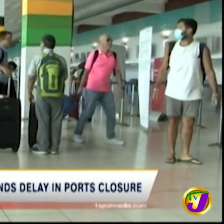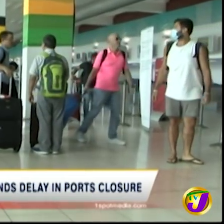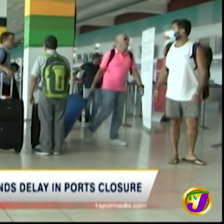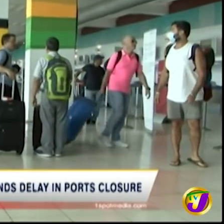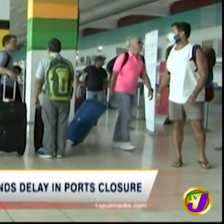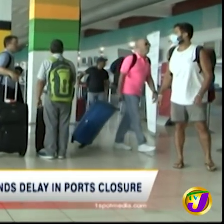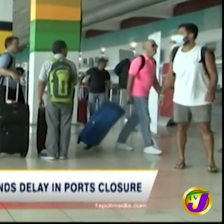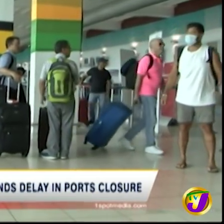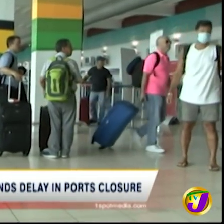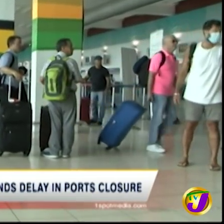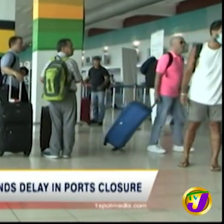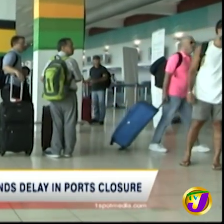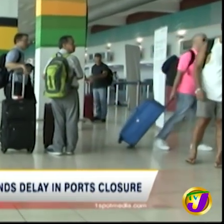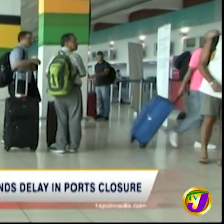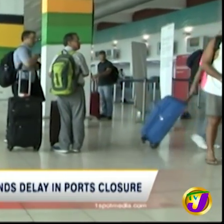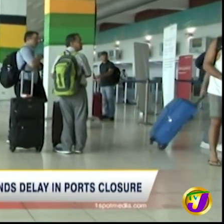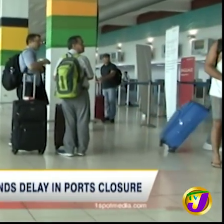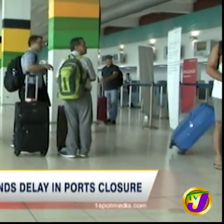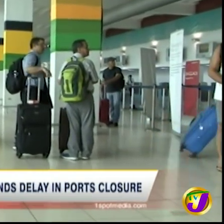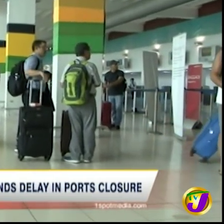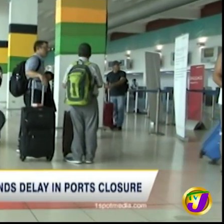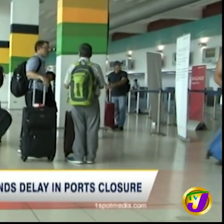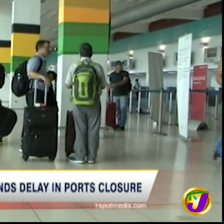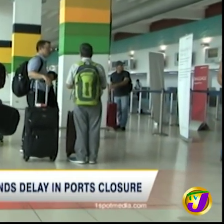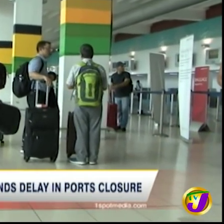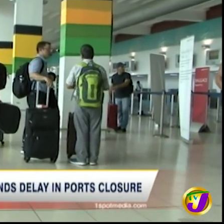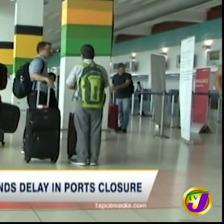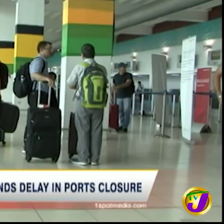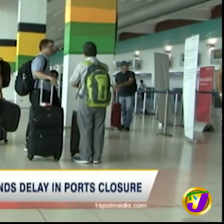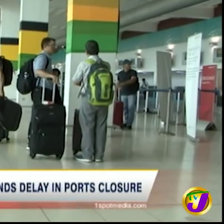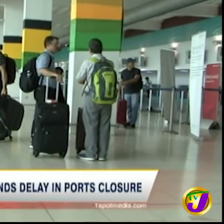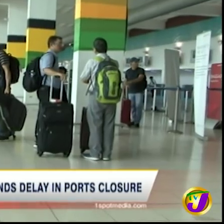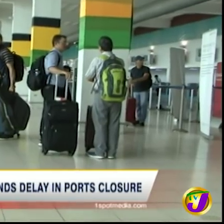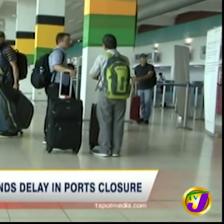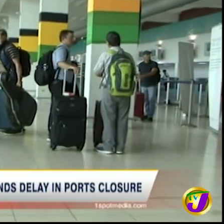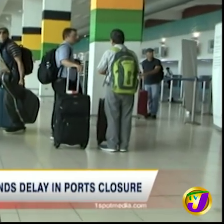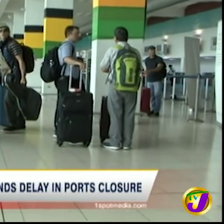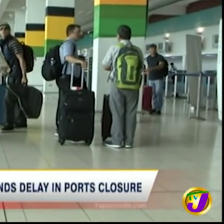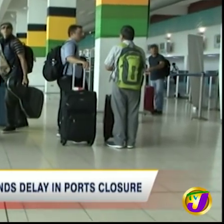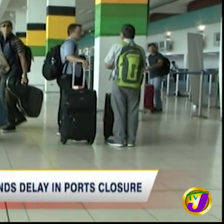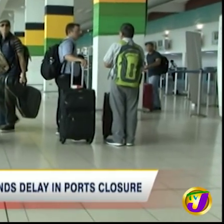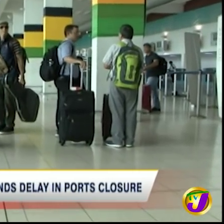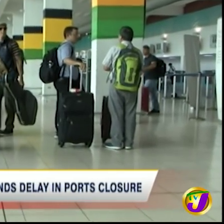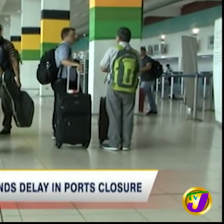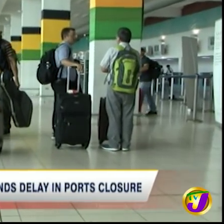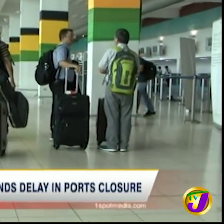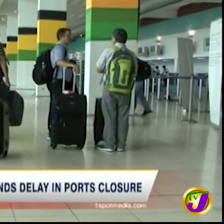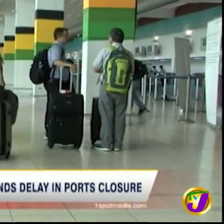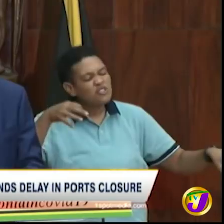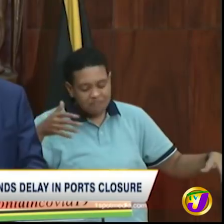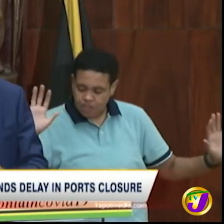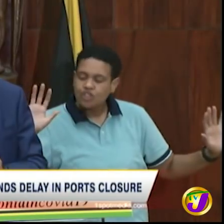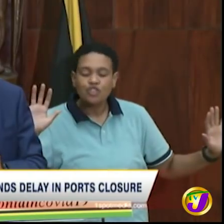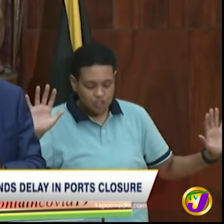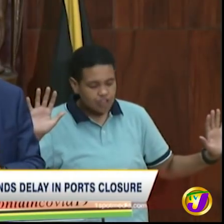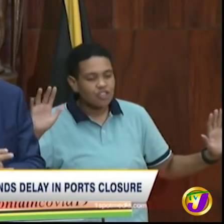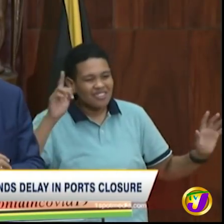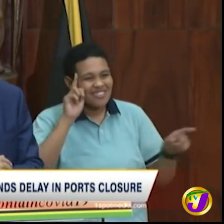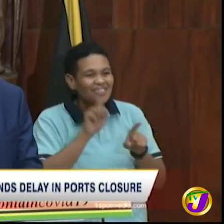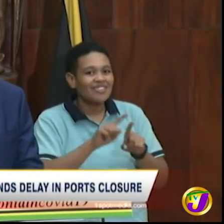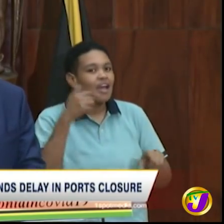a call for Jamaicans to abide by the restrictive measures in place, despite the discomfort it might bring. I